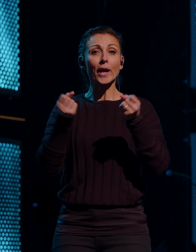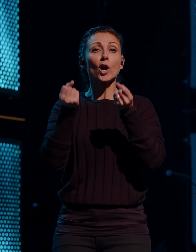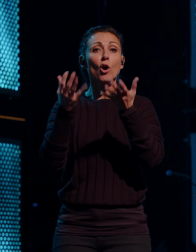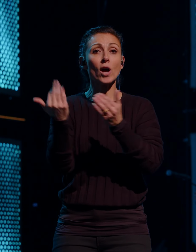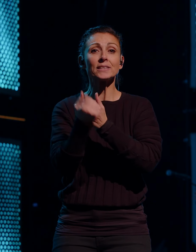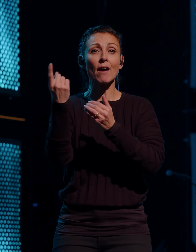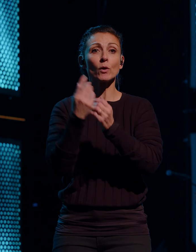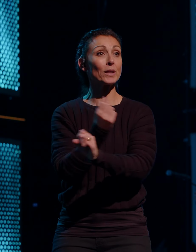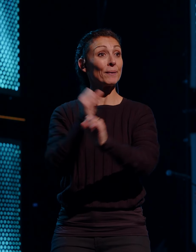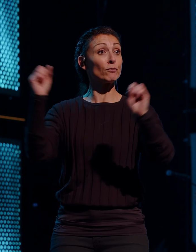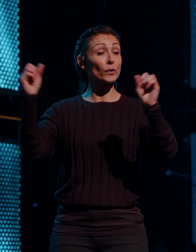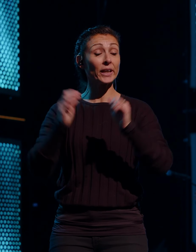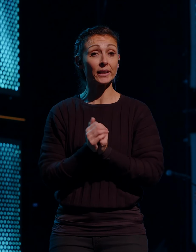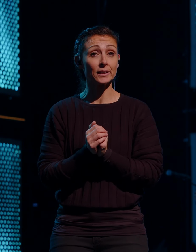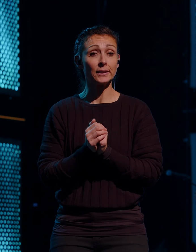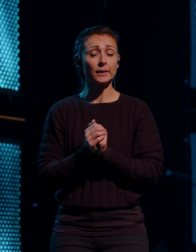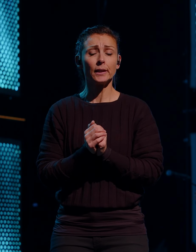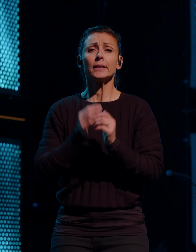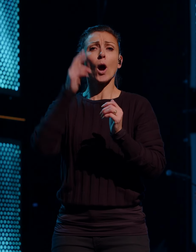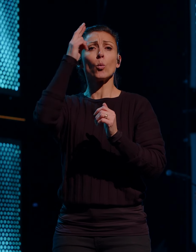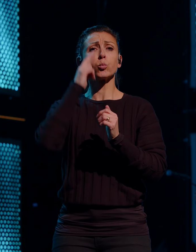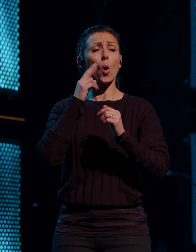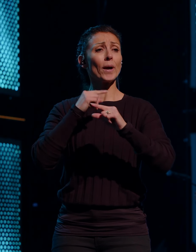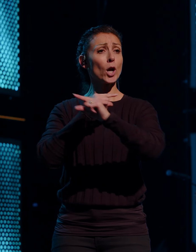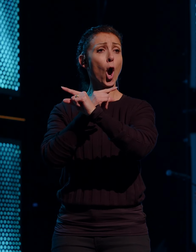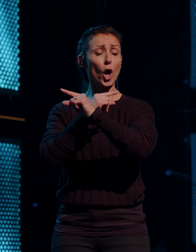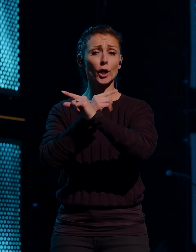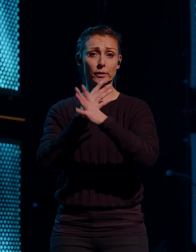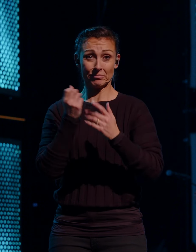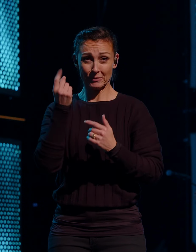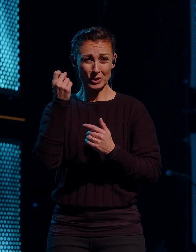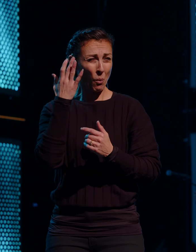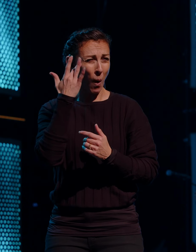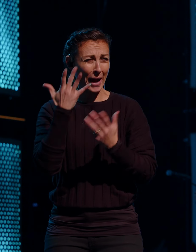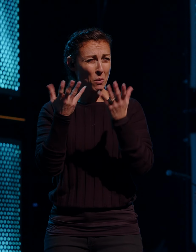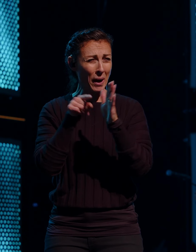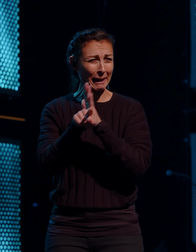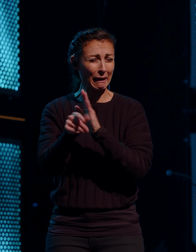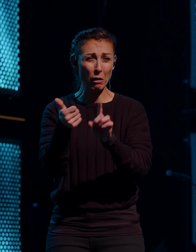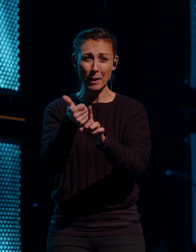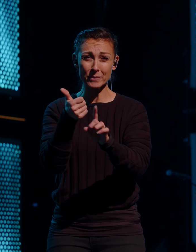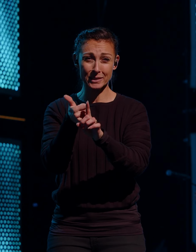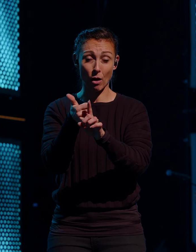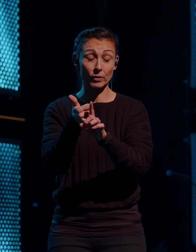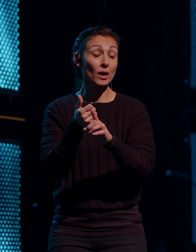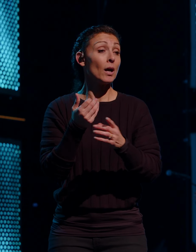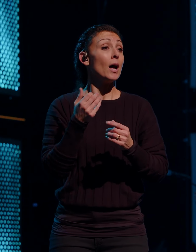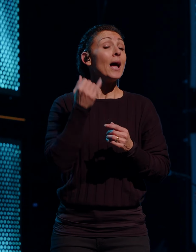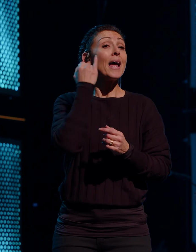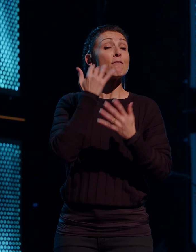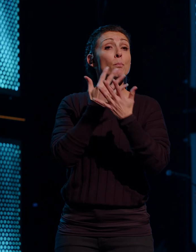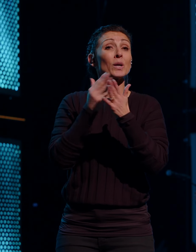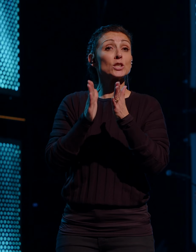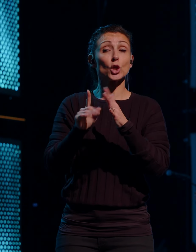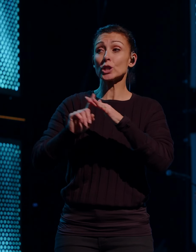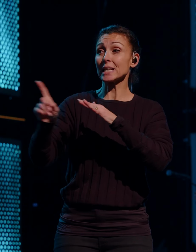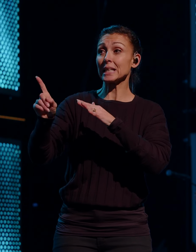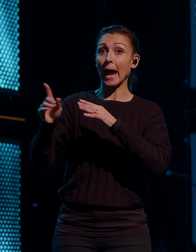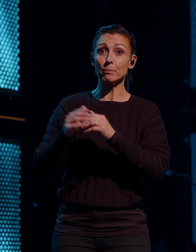himself. And the reason why is because if those prisoners would have escaped back in those days, he would have been executed for